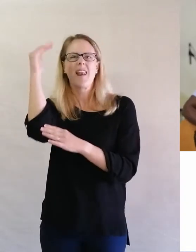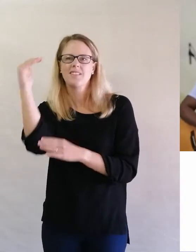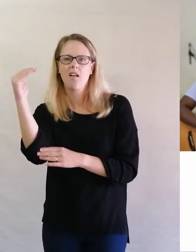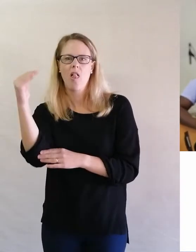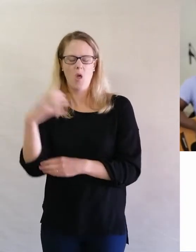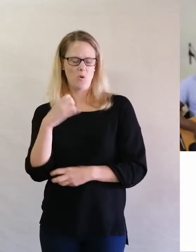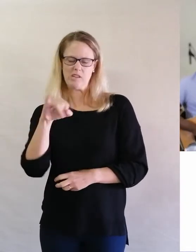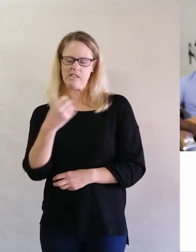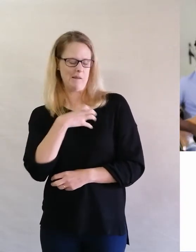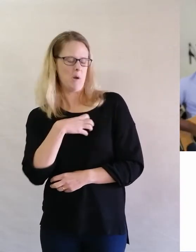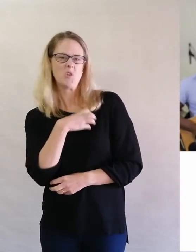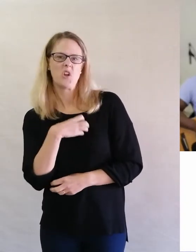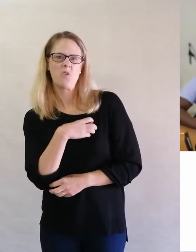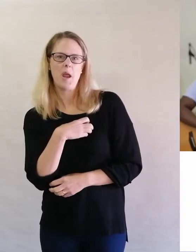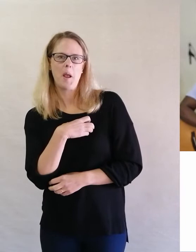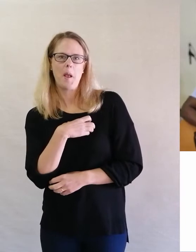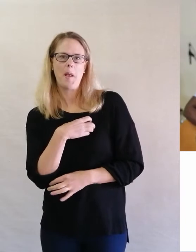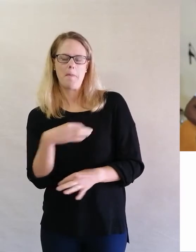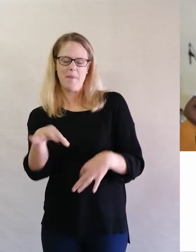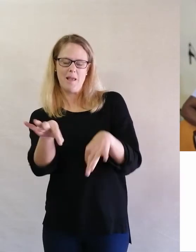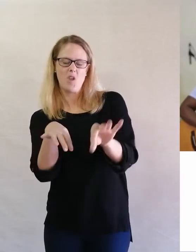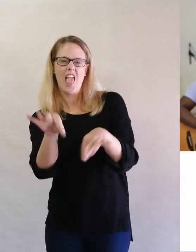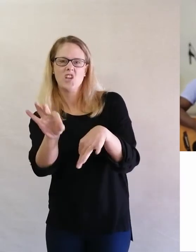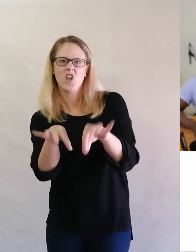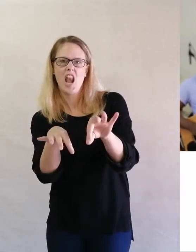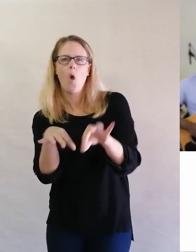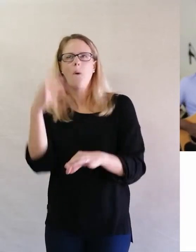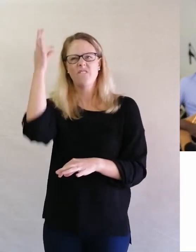emotional trickery. It's not philosophical